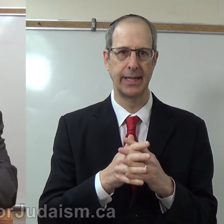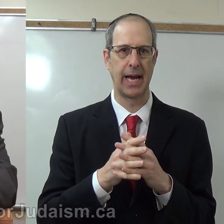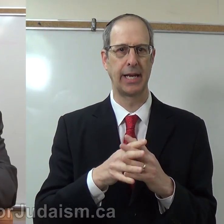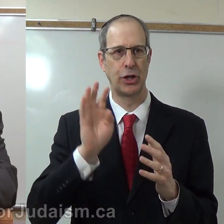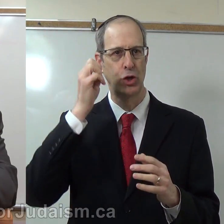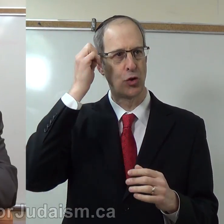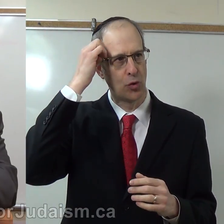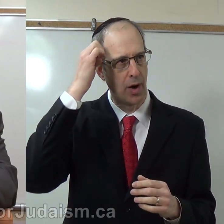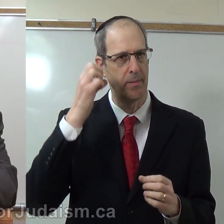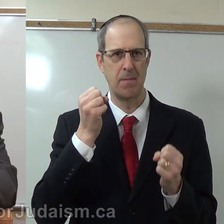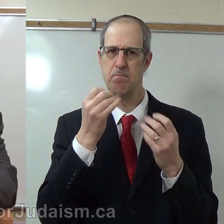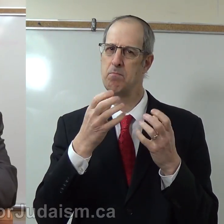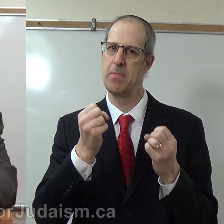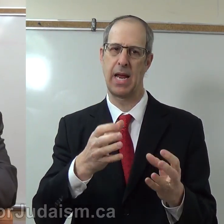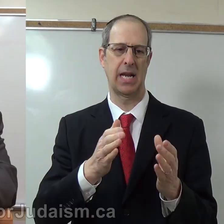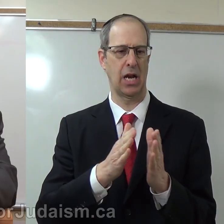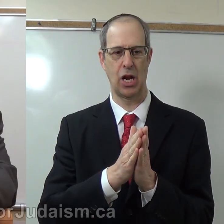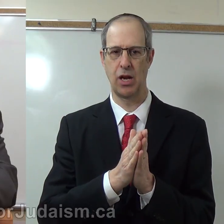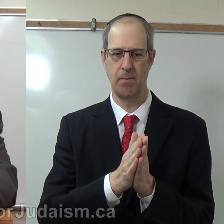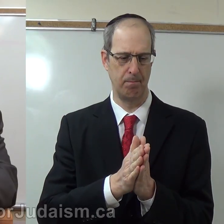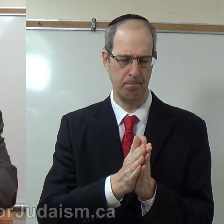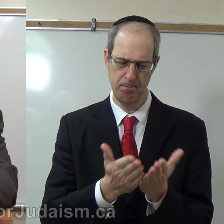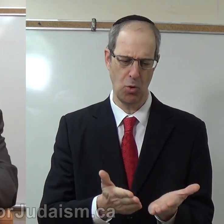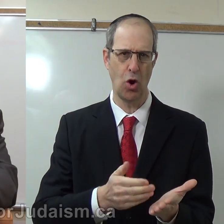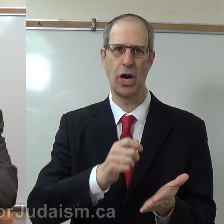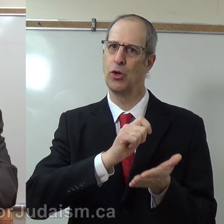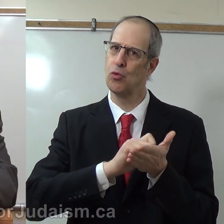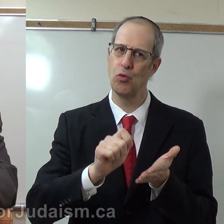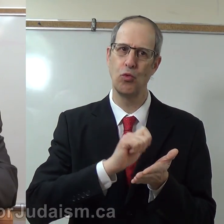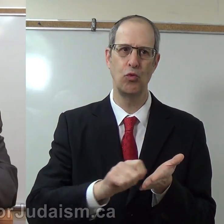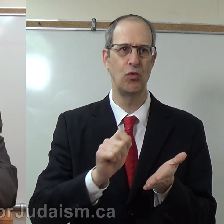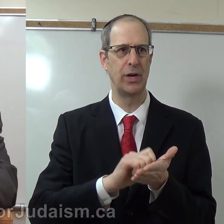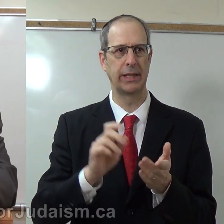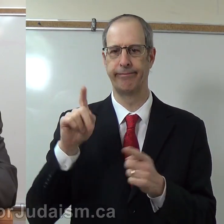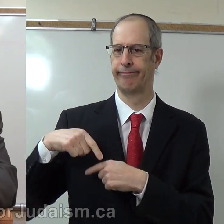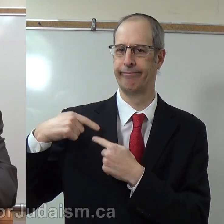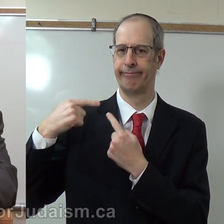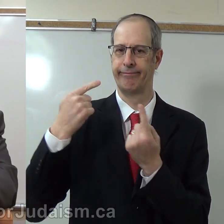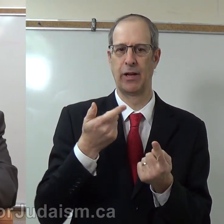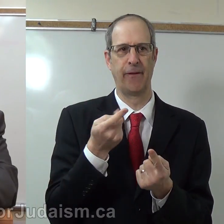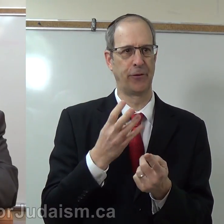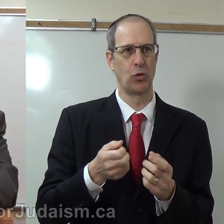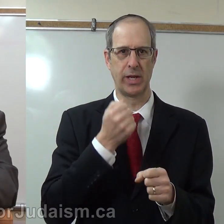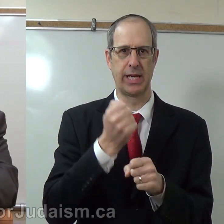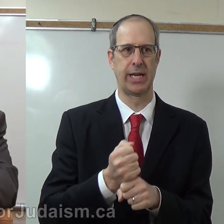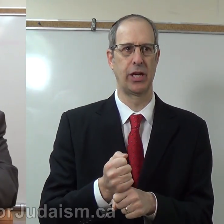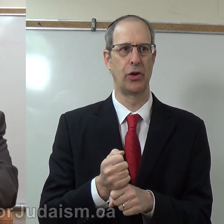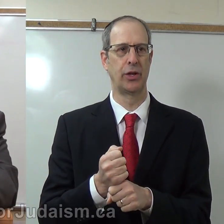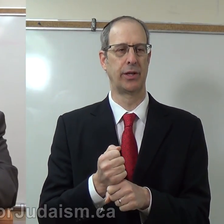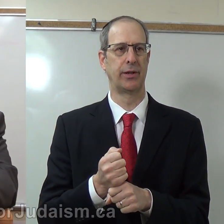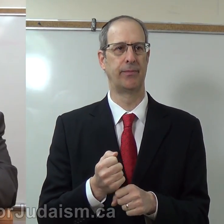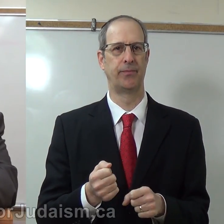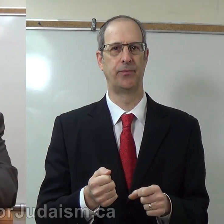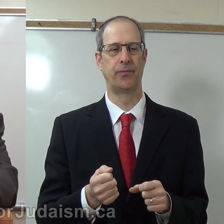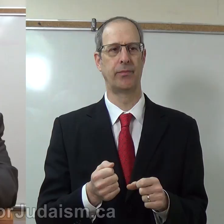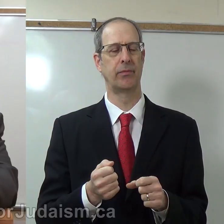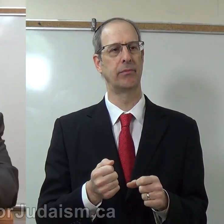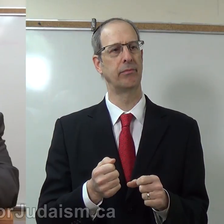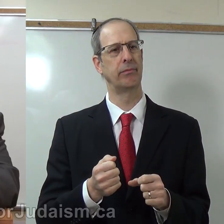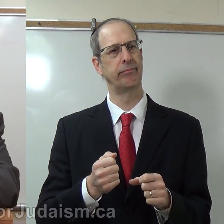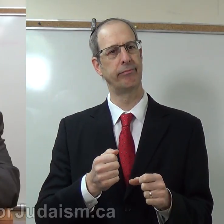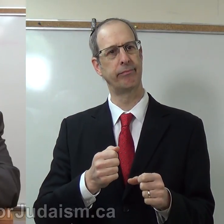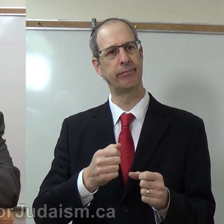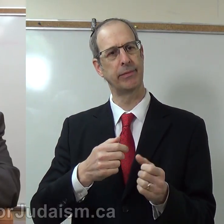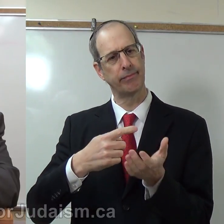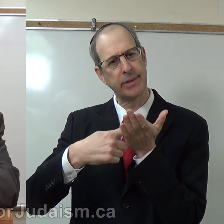been many books written just over the past few years, many books written about